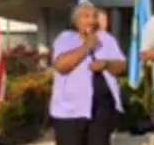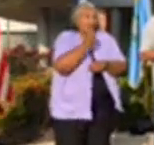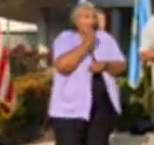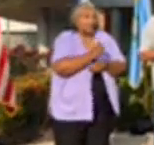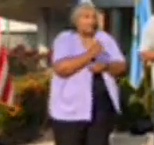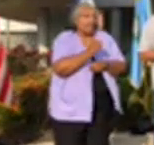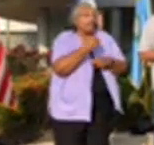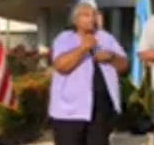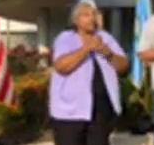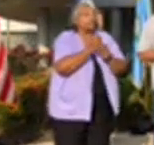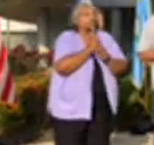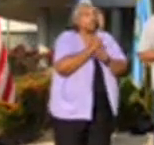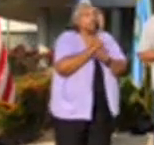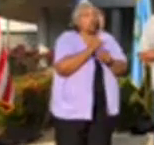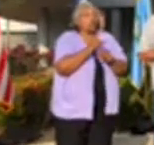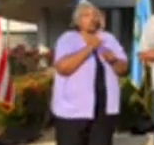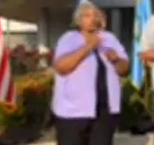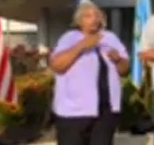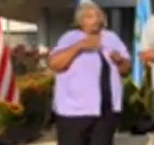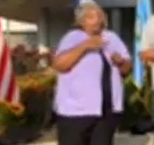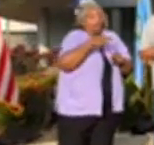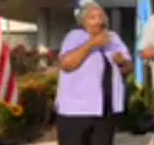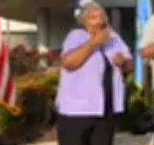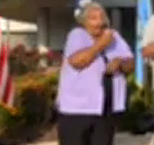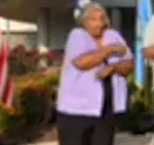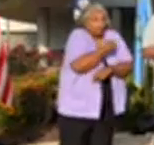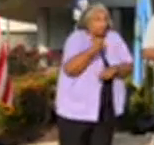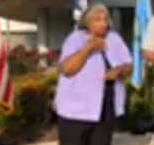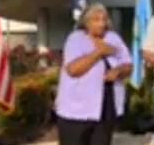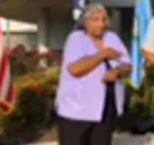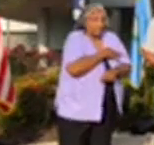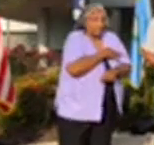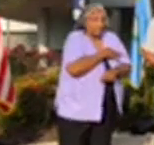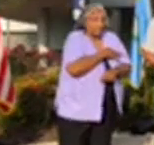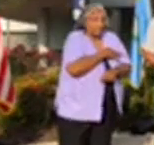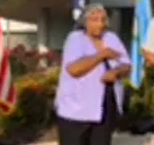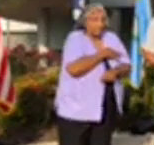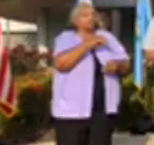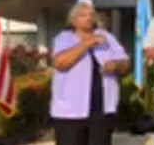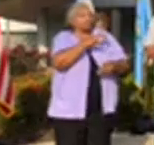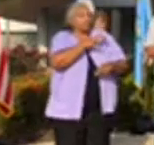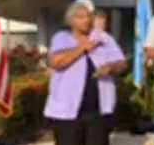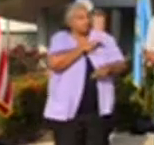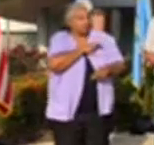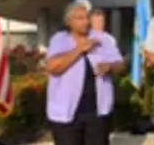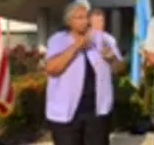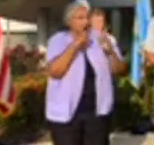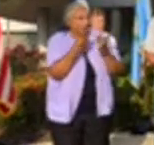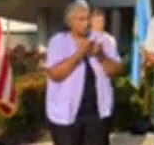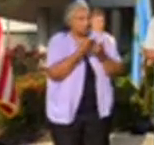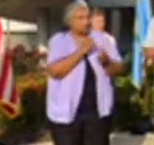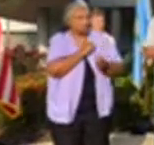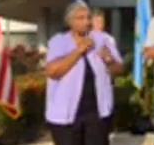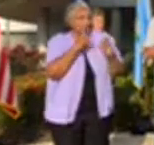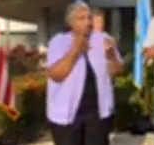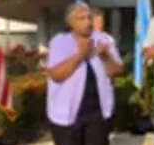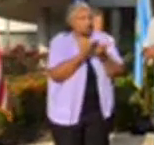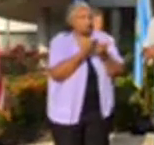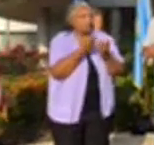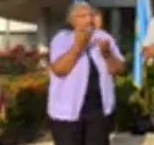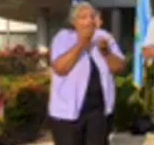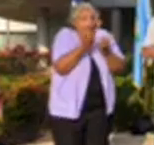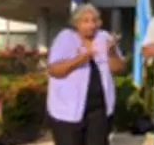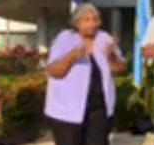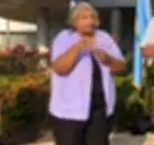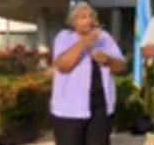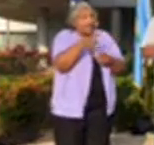that our hospital staff, our first responders, that includes our sheriff's department, and what they're doing every day.